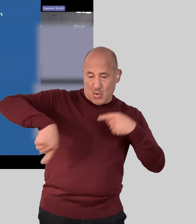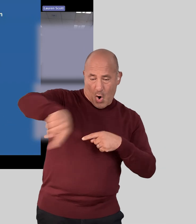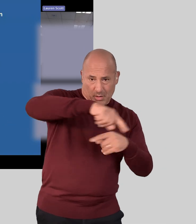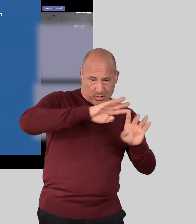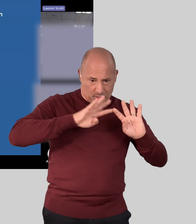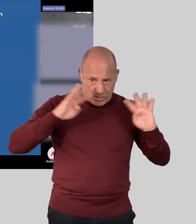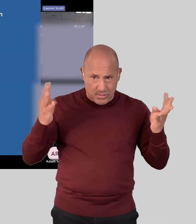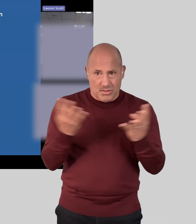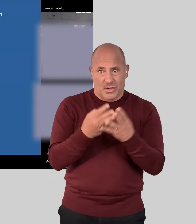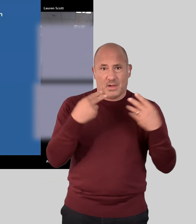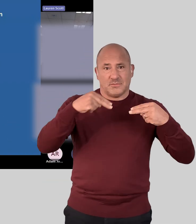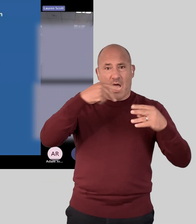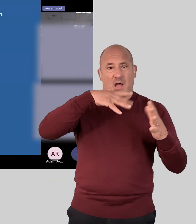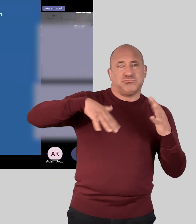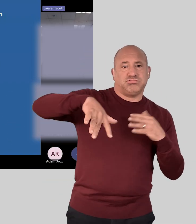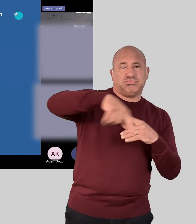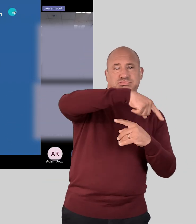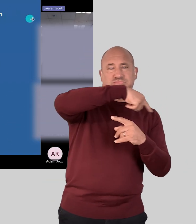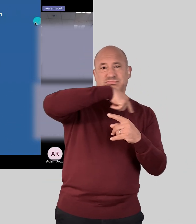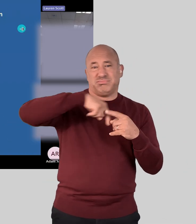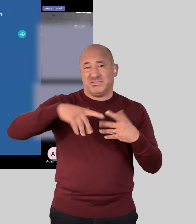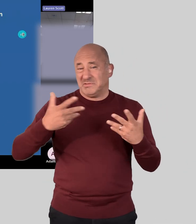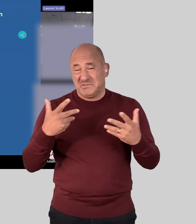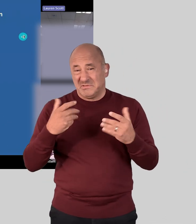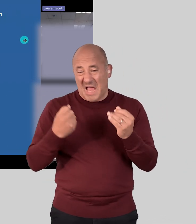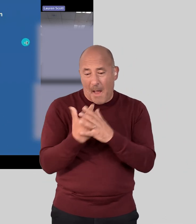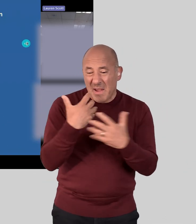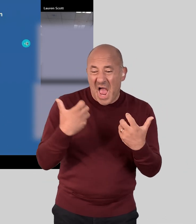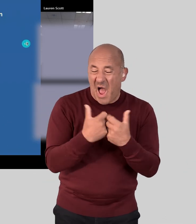circle that people will